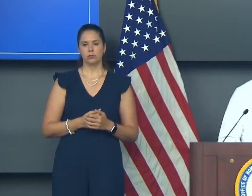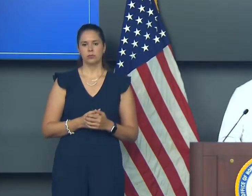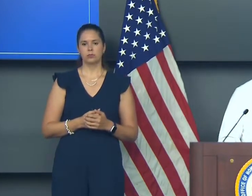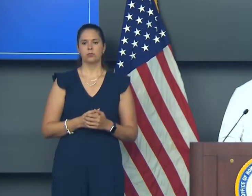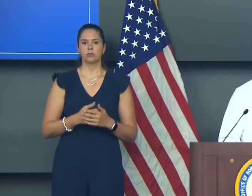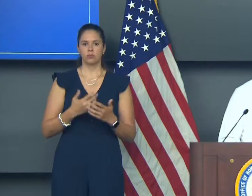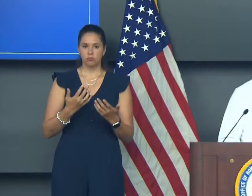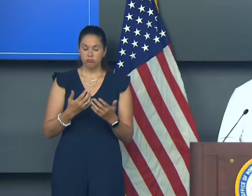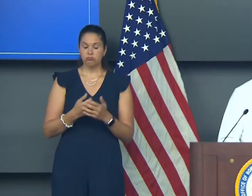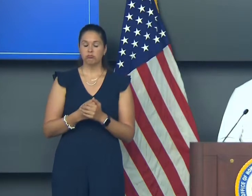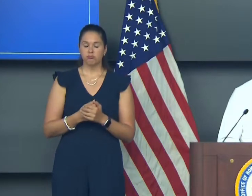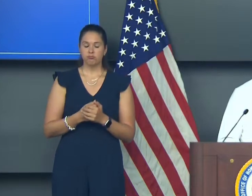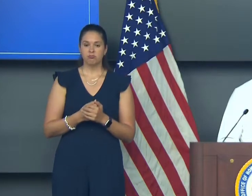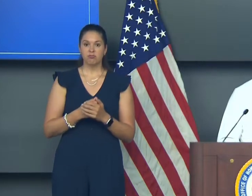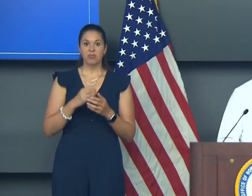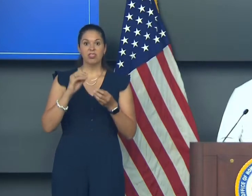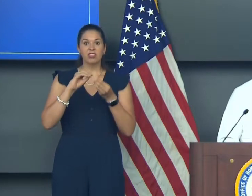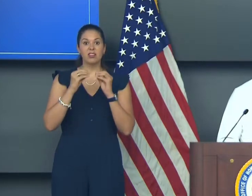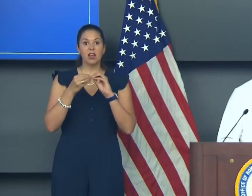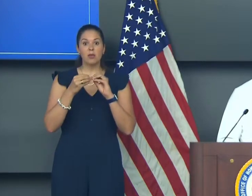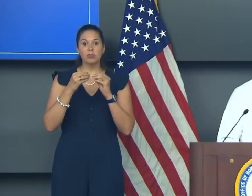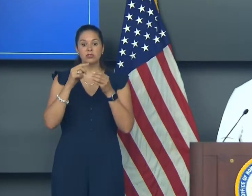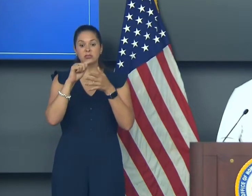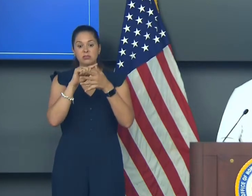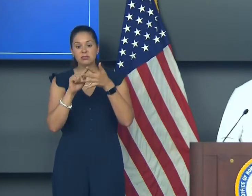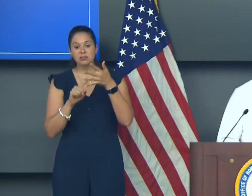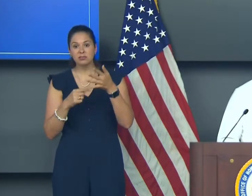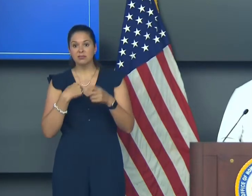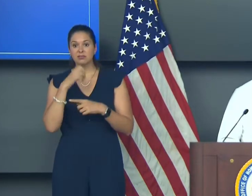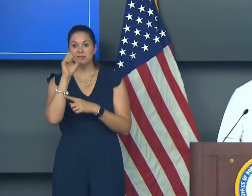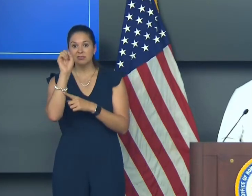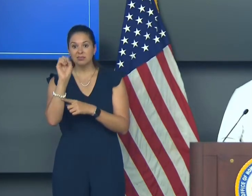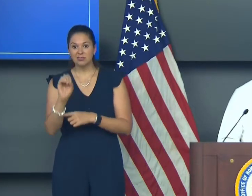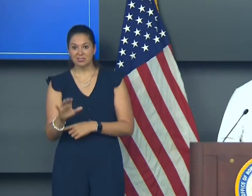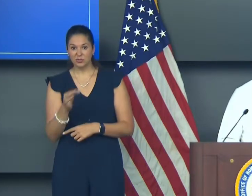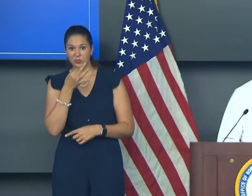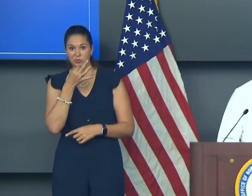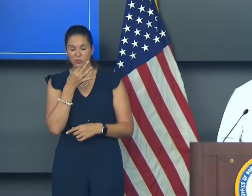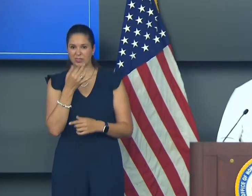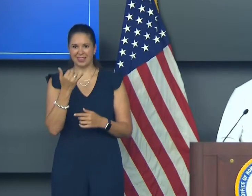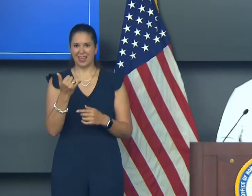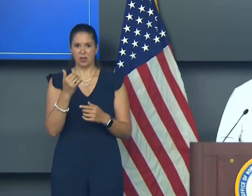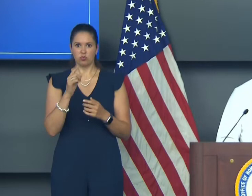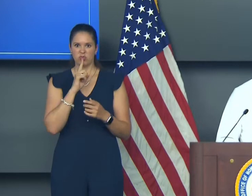So all of the numbers that I'm about to give you are headed in the wrong direction.